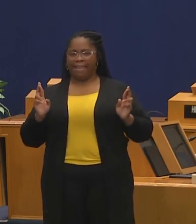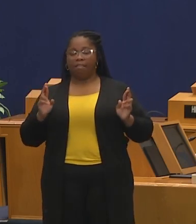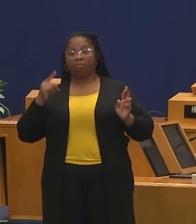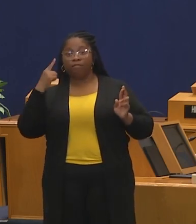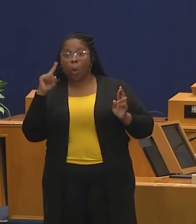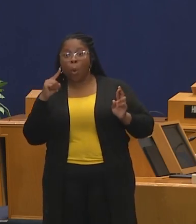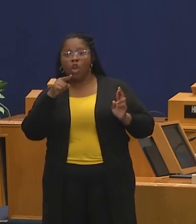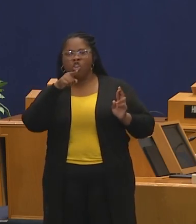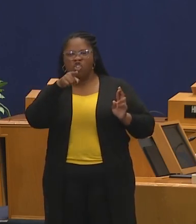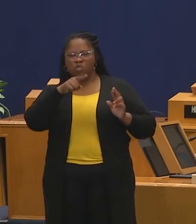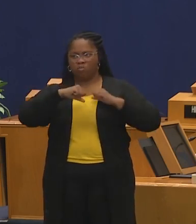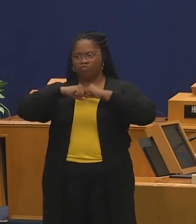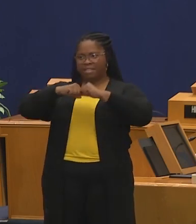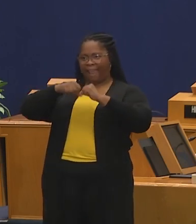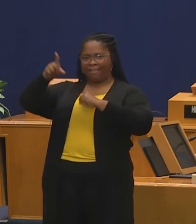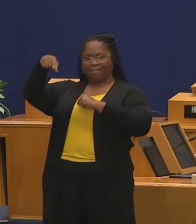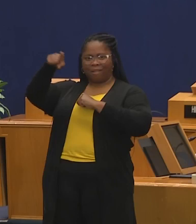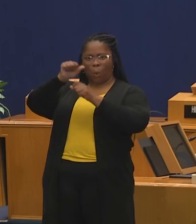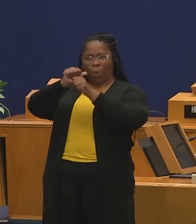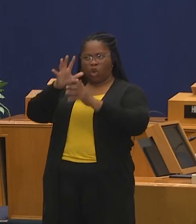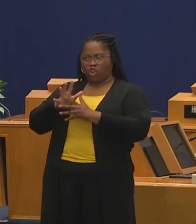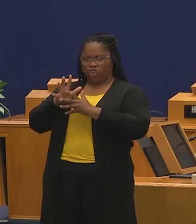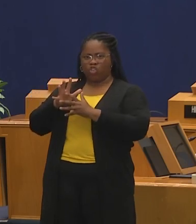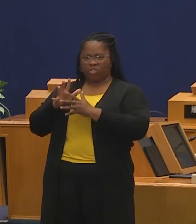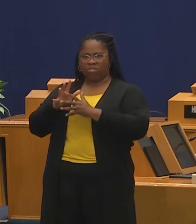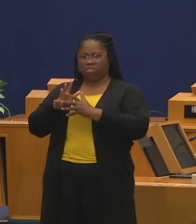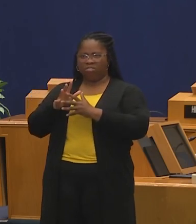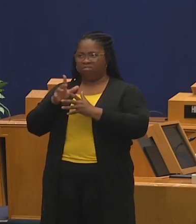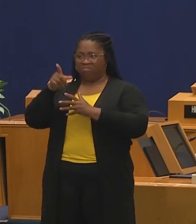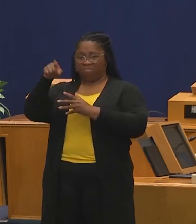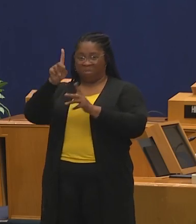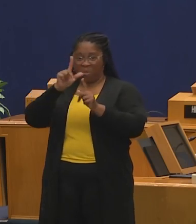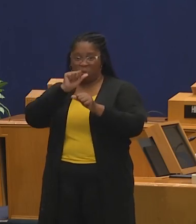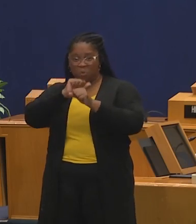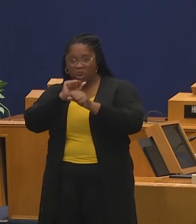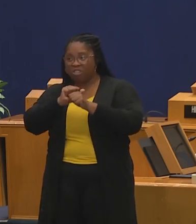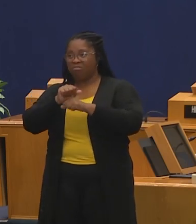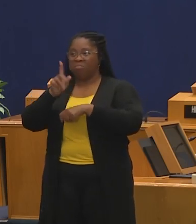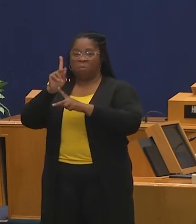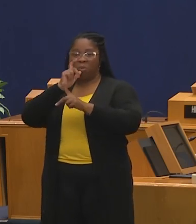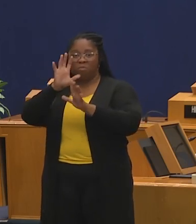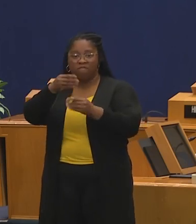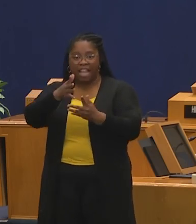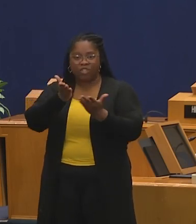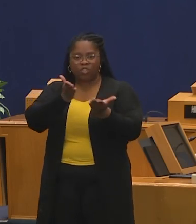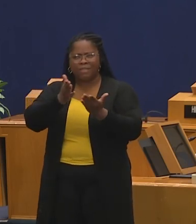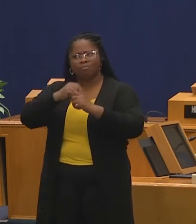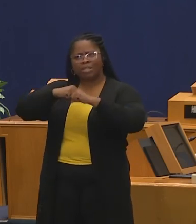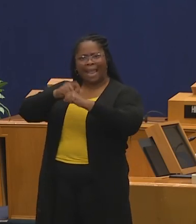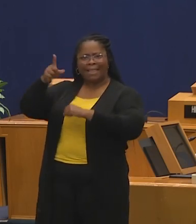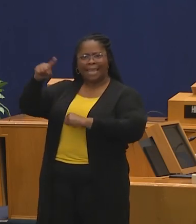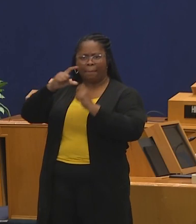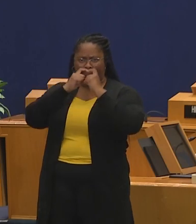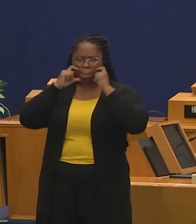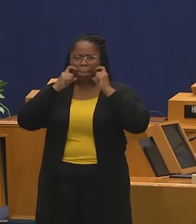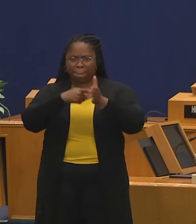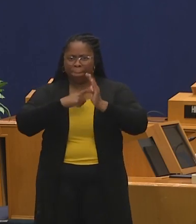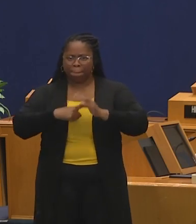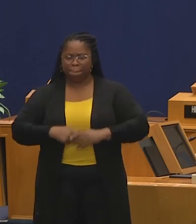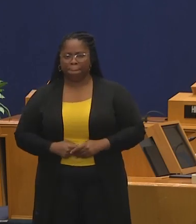protection to all of those who are inside a place of business or providing you with a service. Extending safer